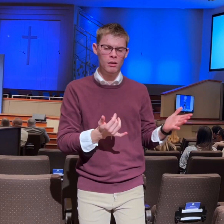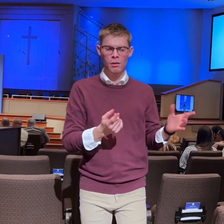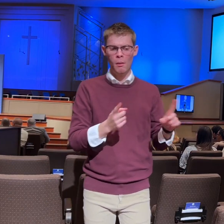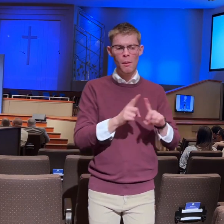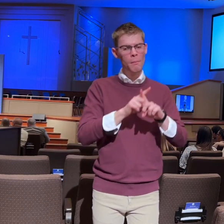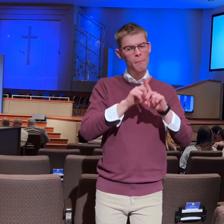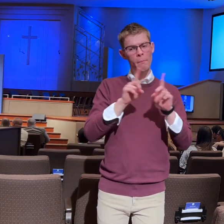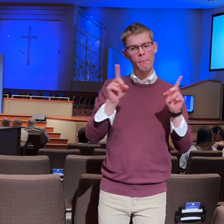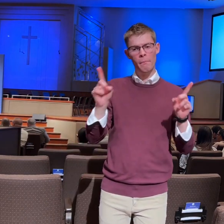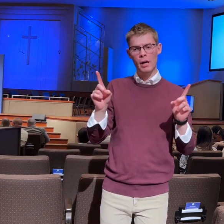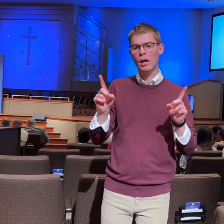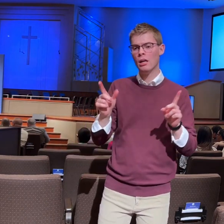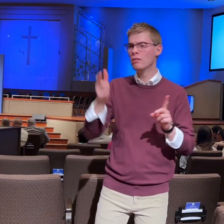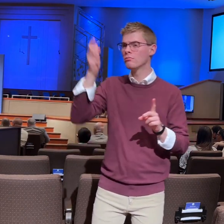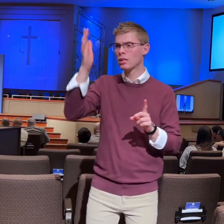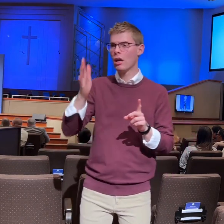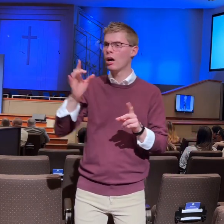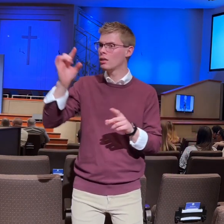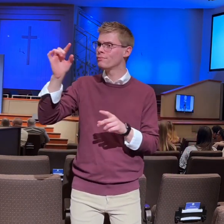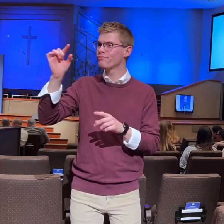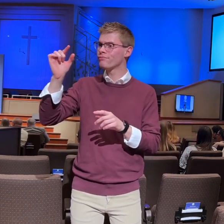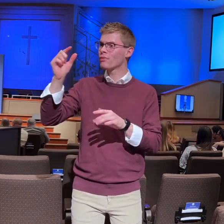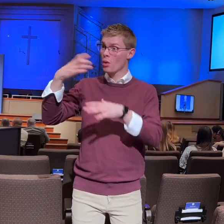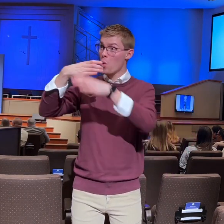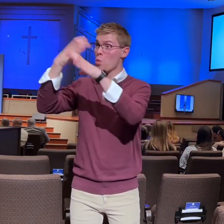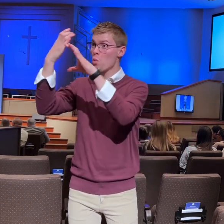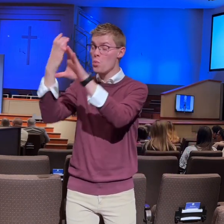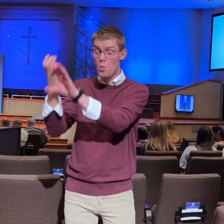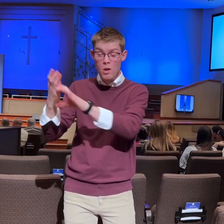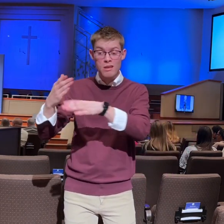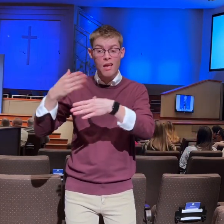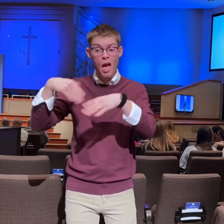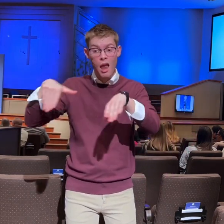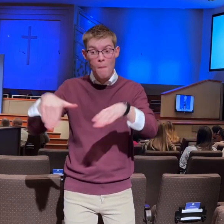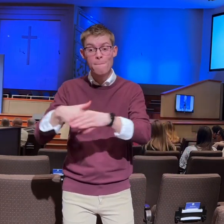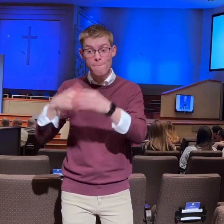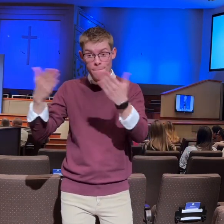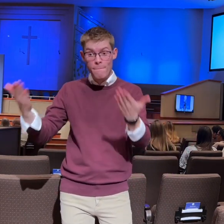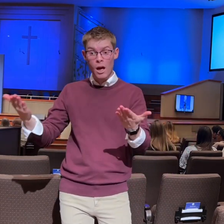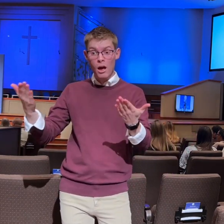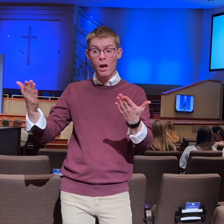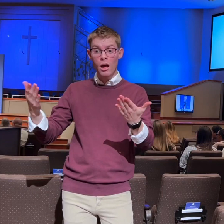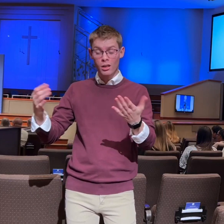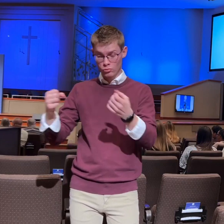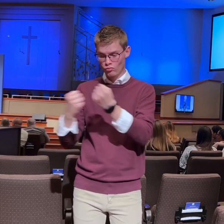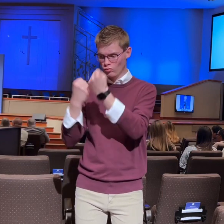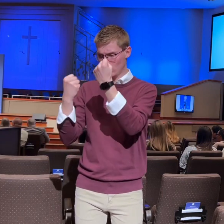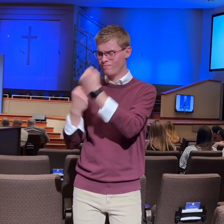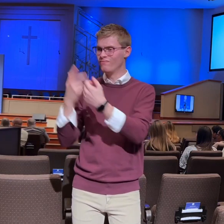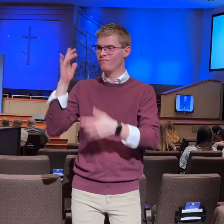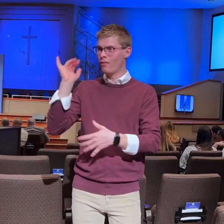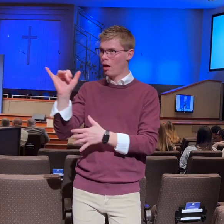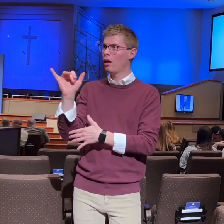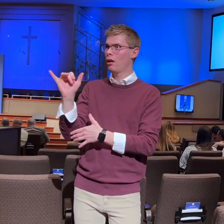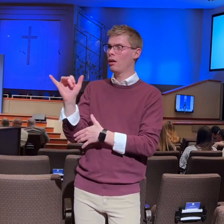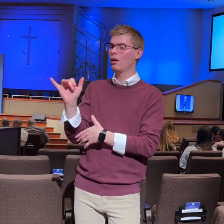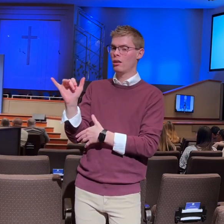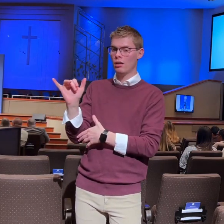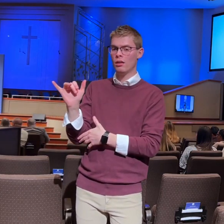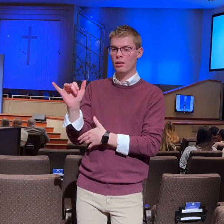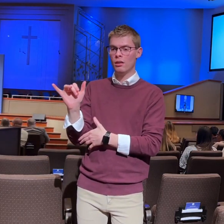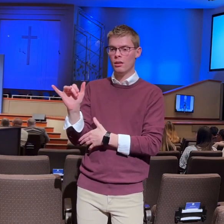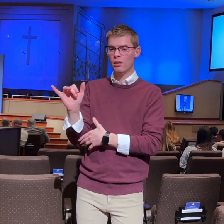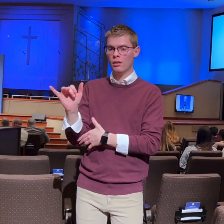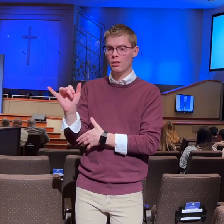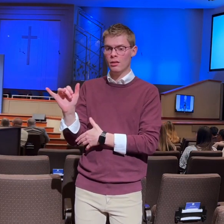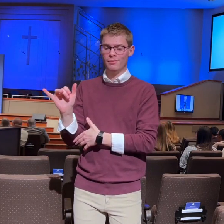very much is the originator of marriage which is why we preach messages in the defense of Christian marriage because God ordained it. That's